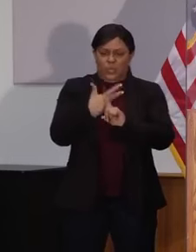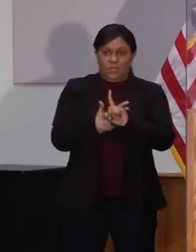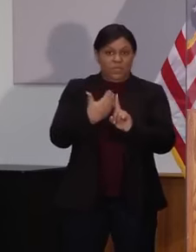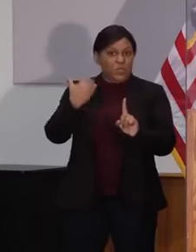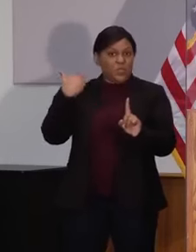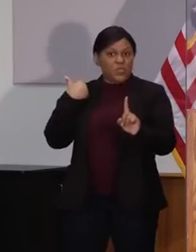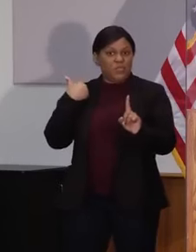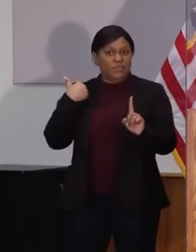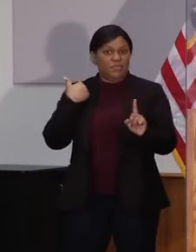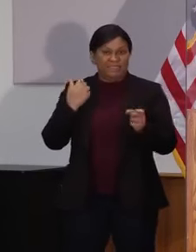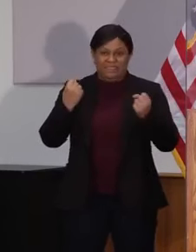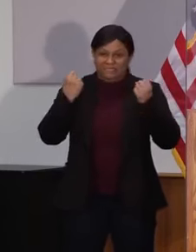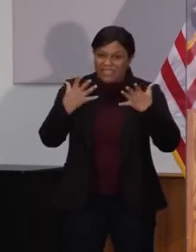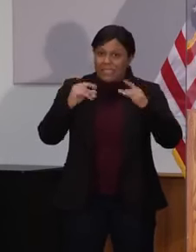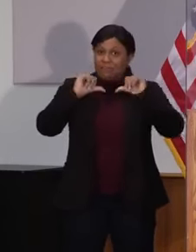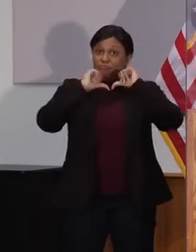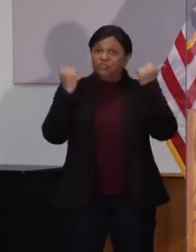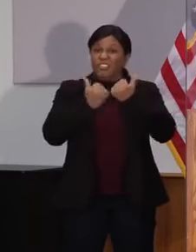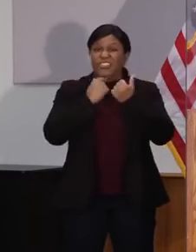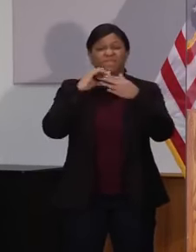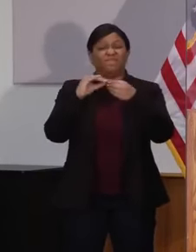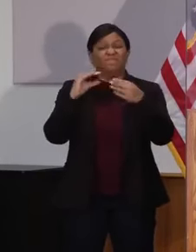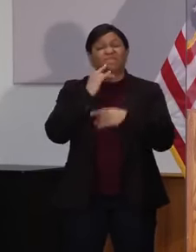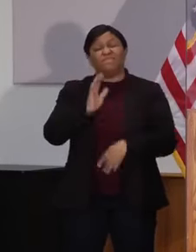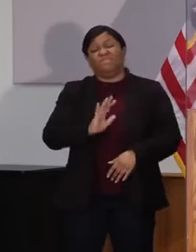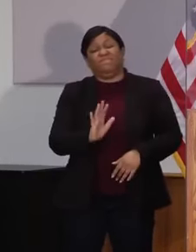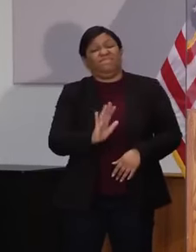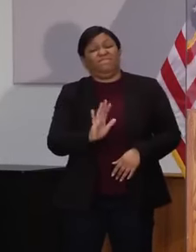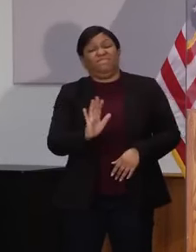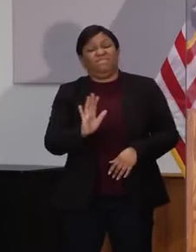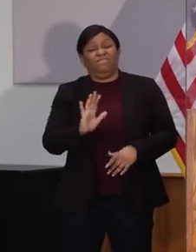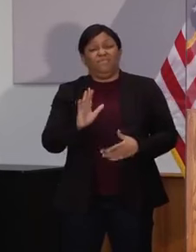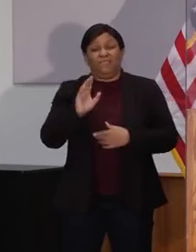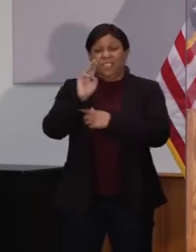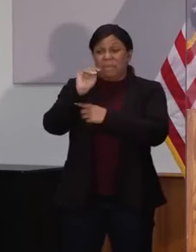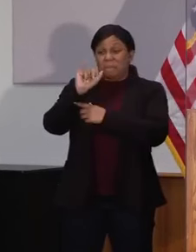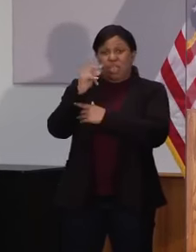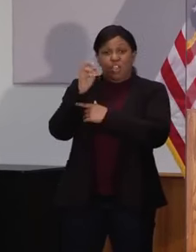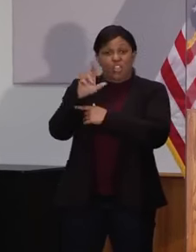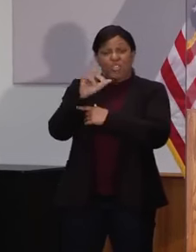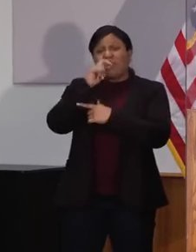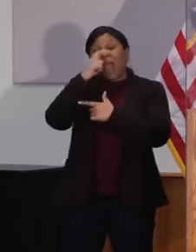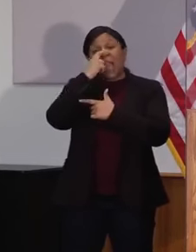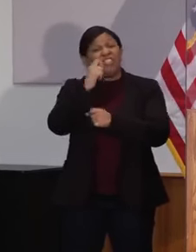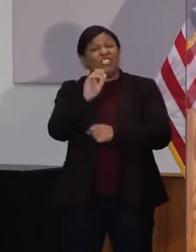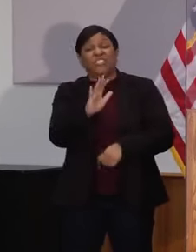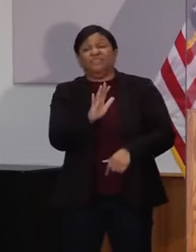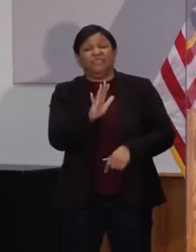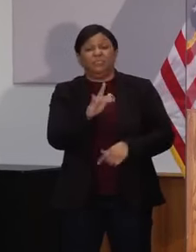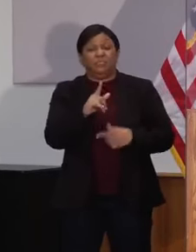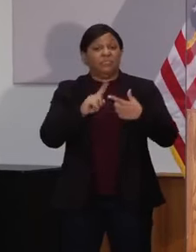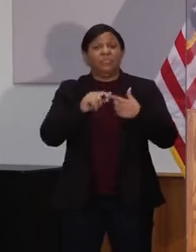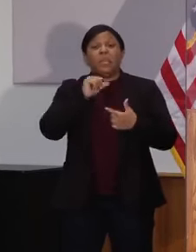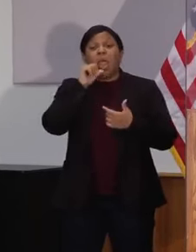said, no, we're either our mayors are not interested, or we don't think we have the money, or we don't believe